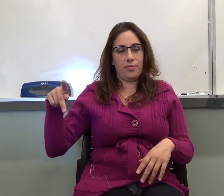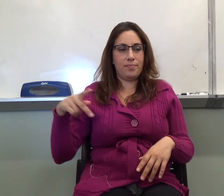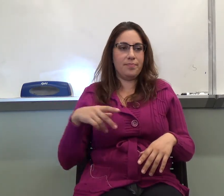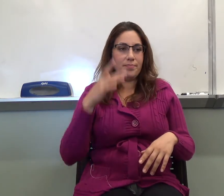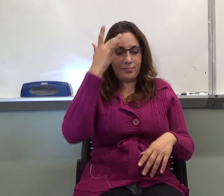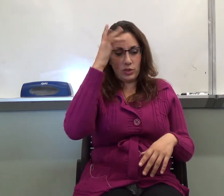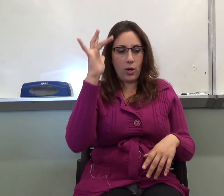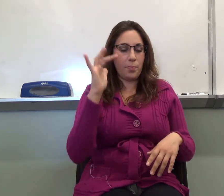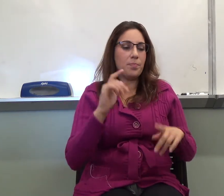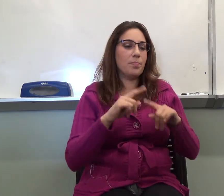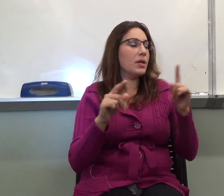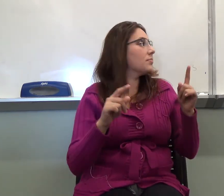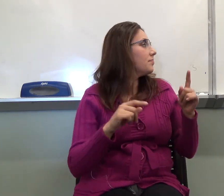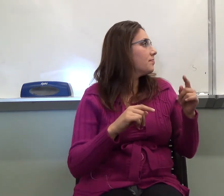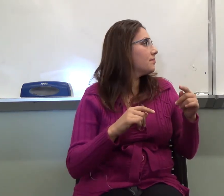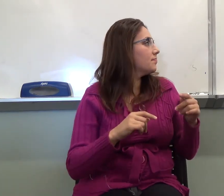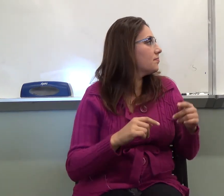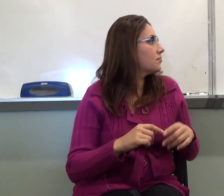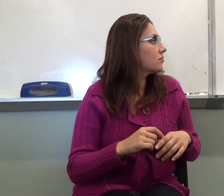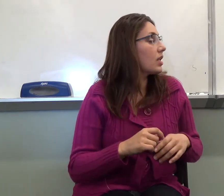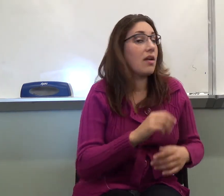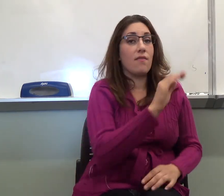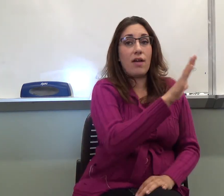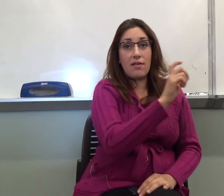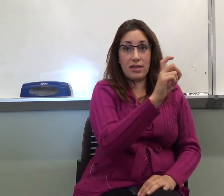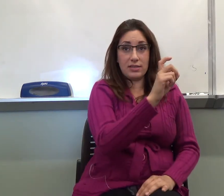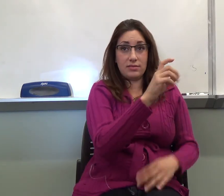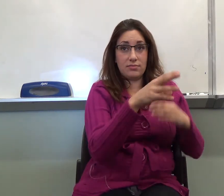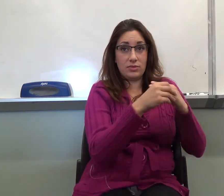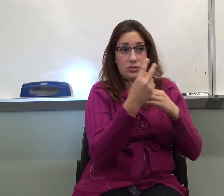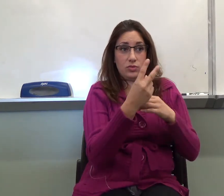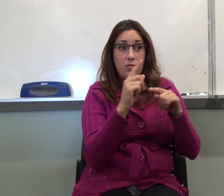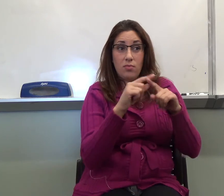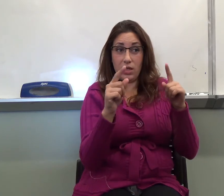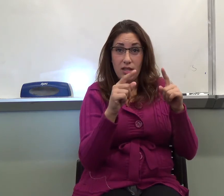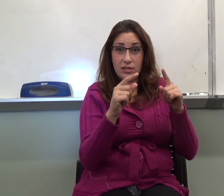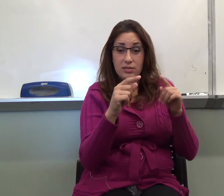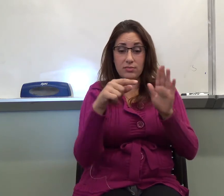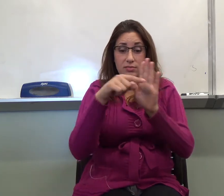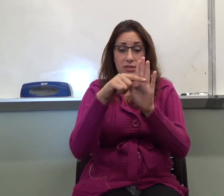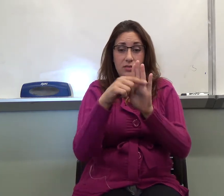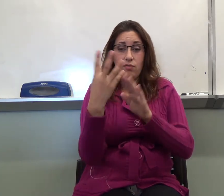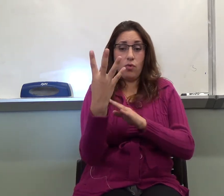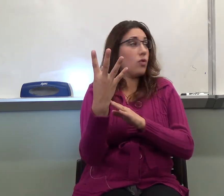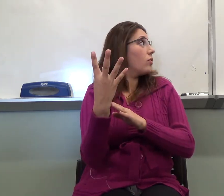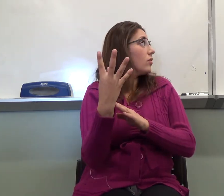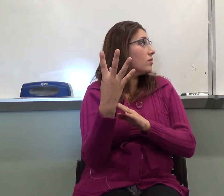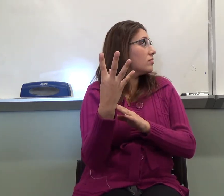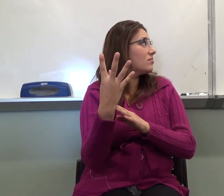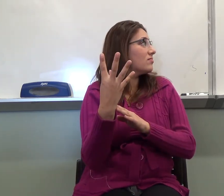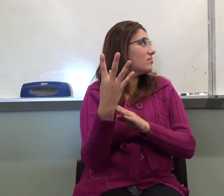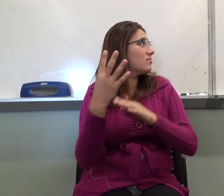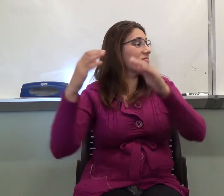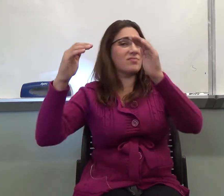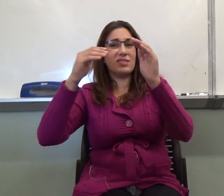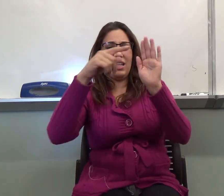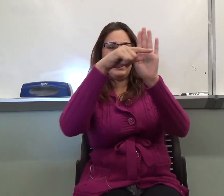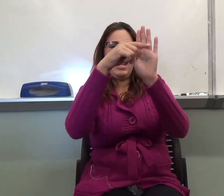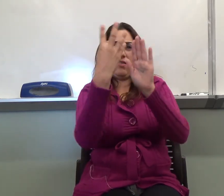x's. But over here we have to bring a minus 4 inside, and there's where the problem is, that when you're multiplying